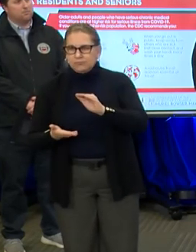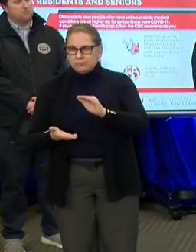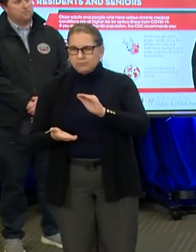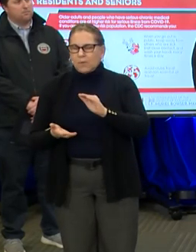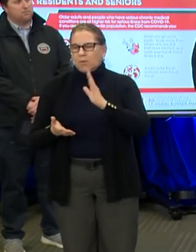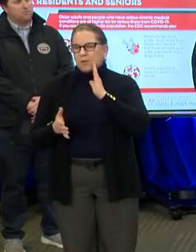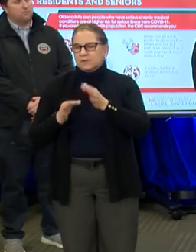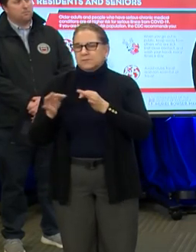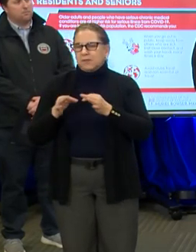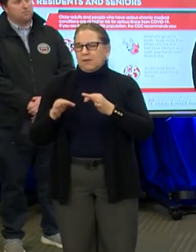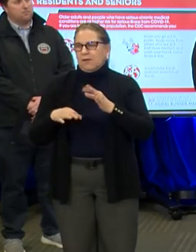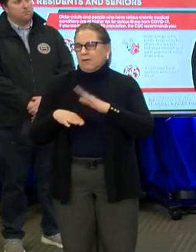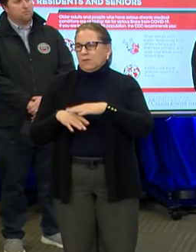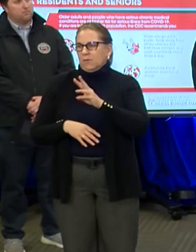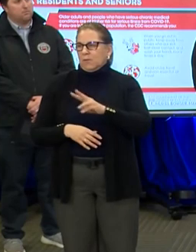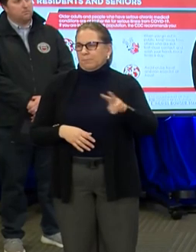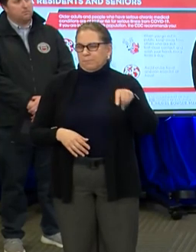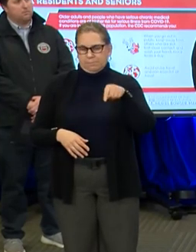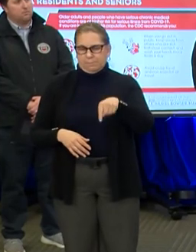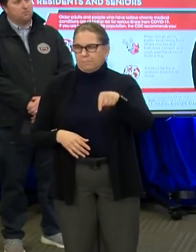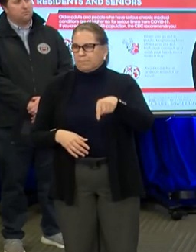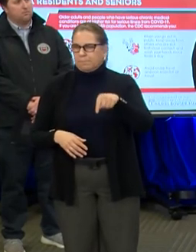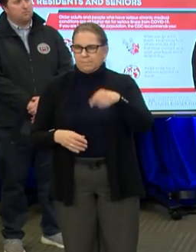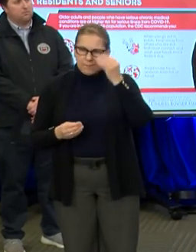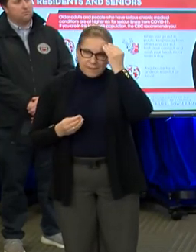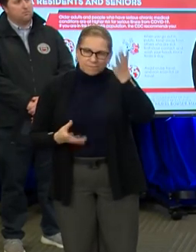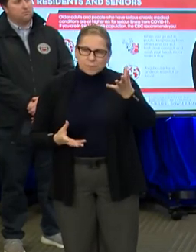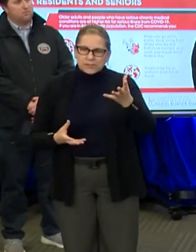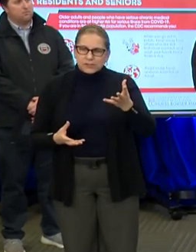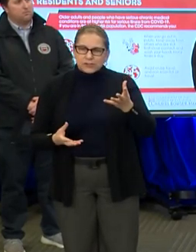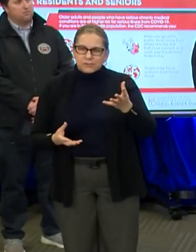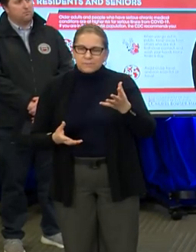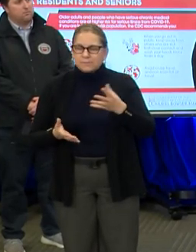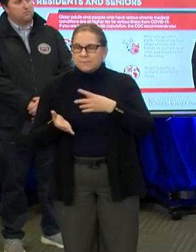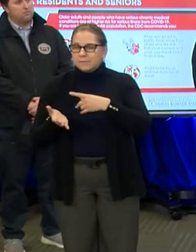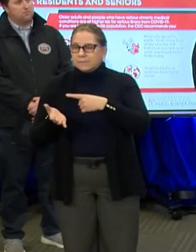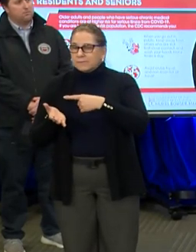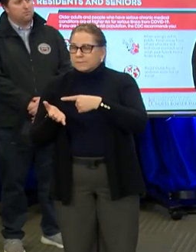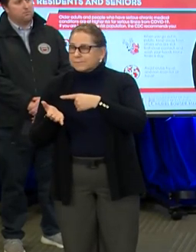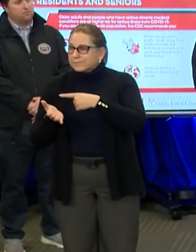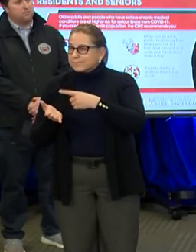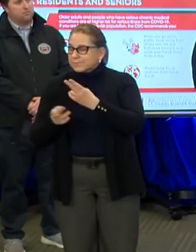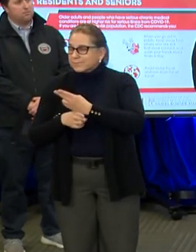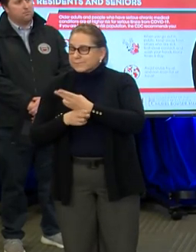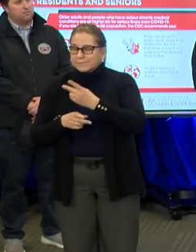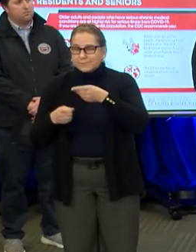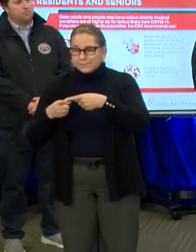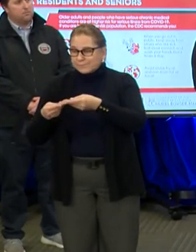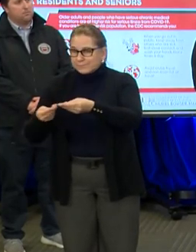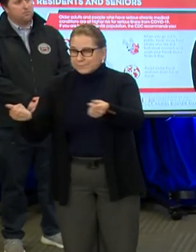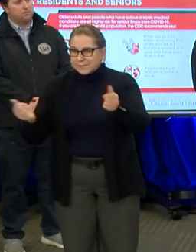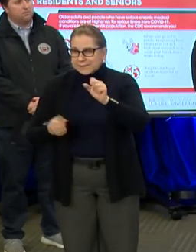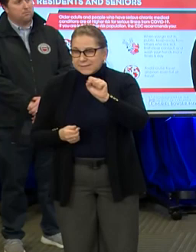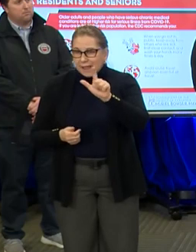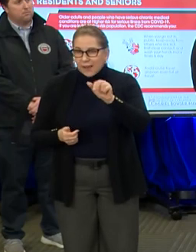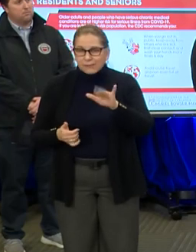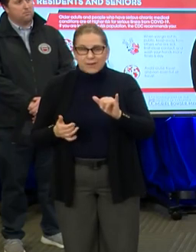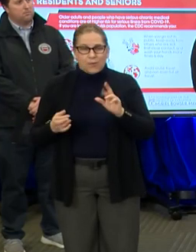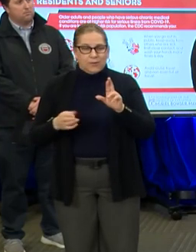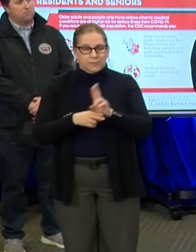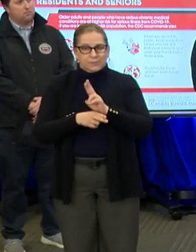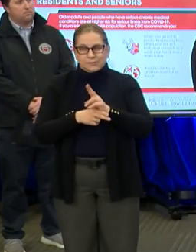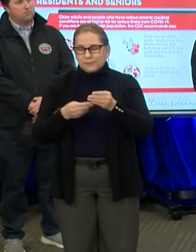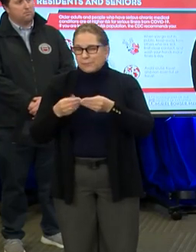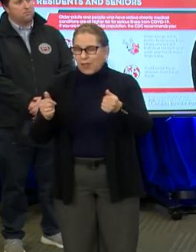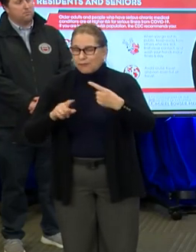coronavirus.dc.gov/recovery, but they can use it for things like paying salaries, paying for rent or utilities or inventory as